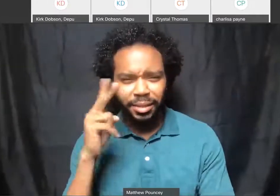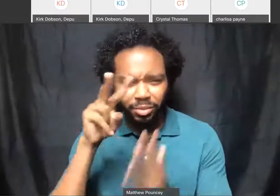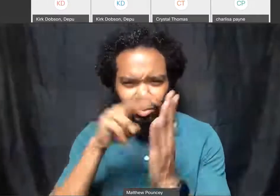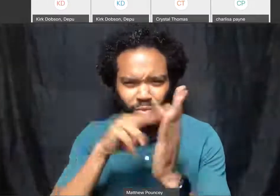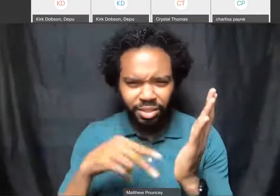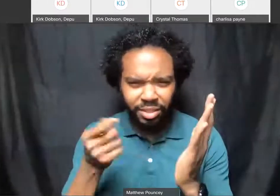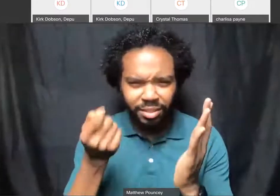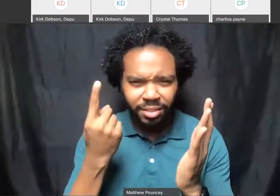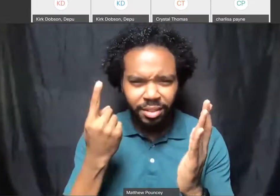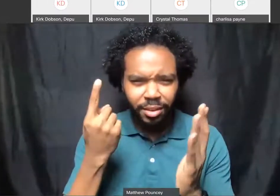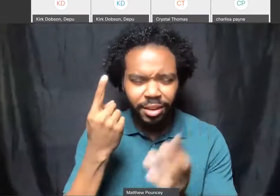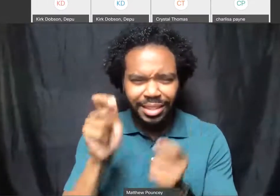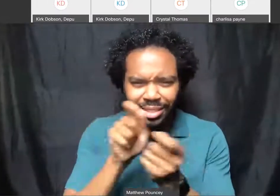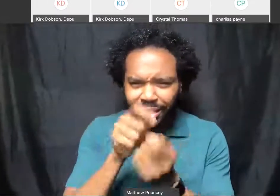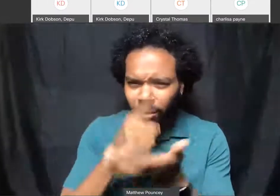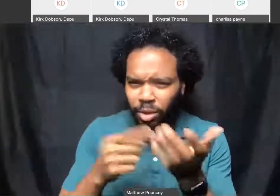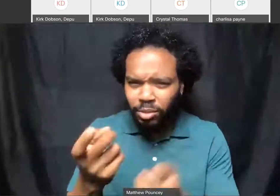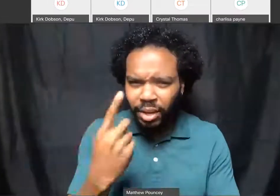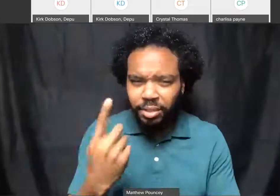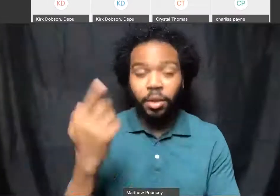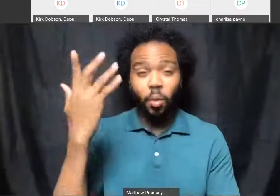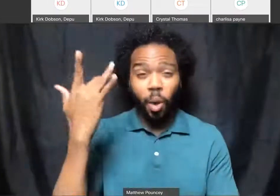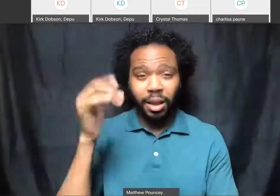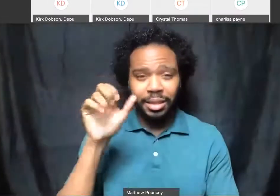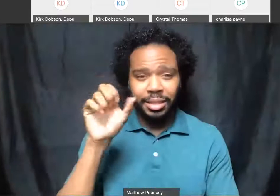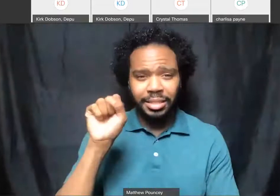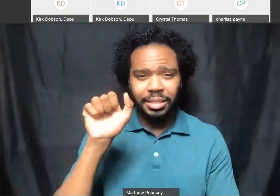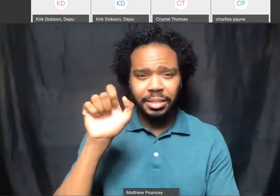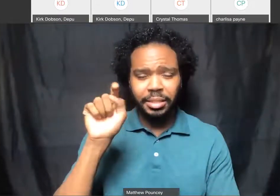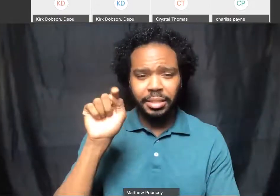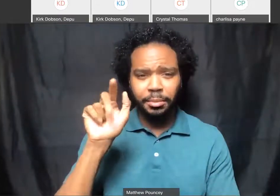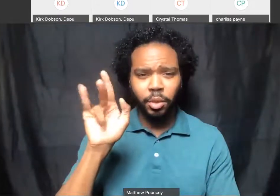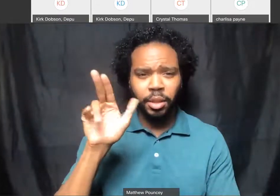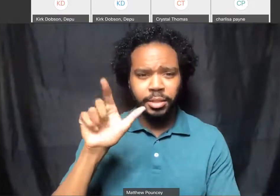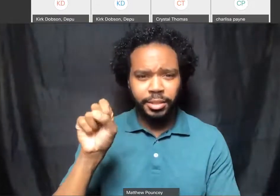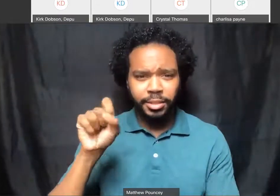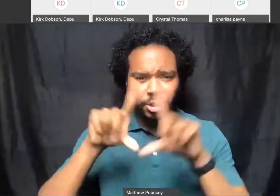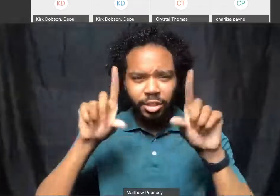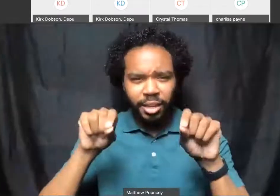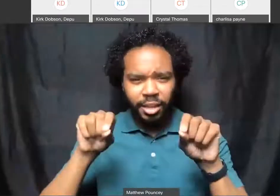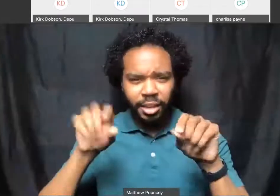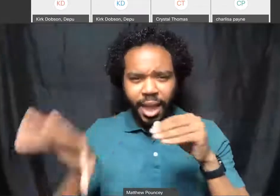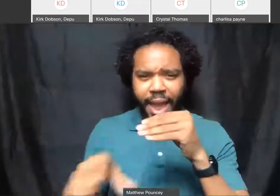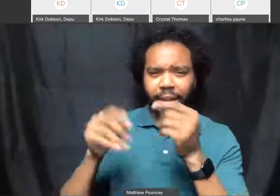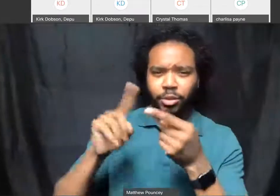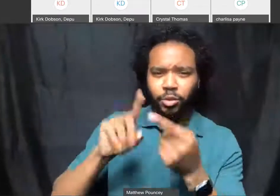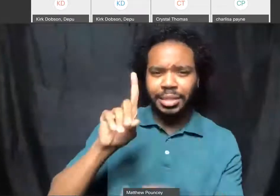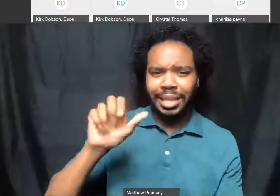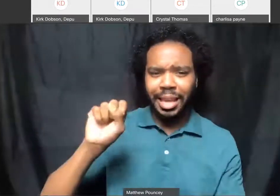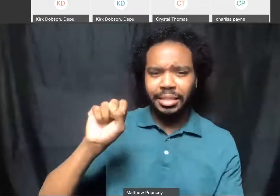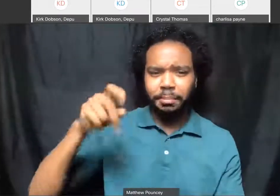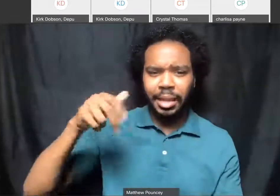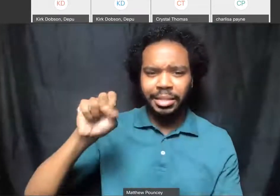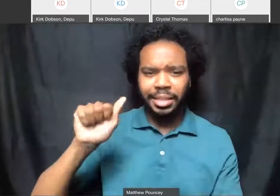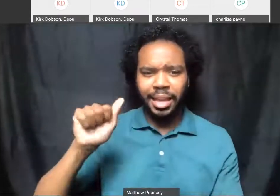understand exactly what they're asking. Why is the stimulus check payment has been added to the DDSPA account when the